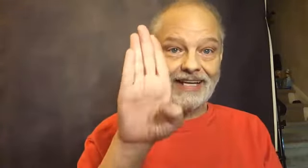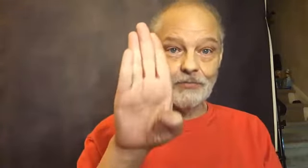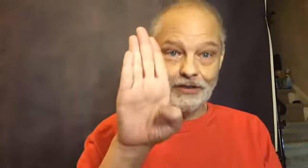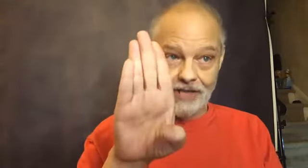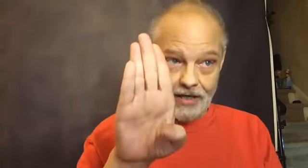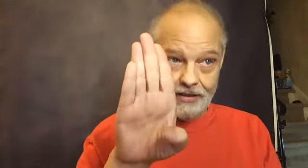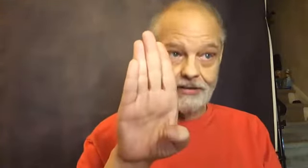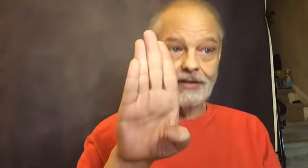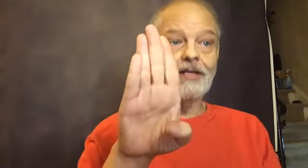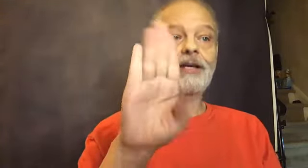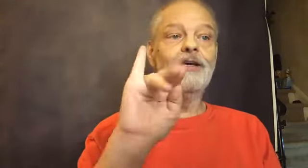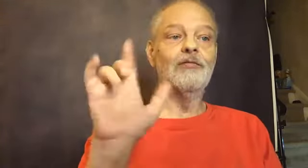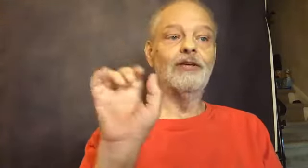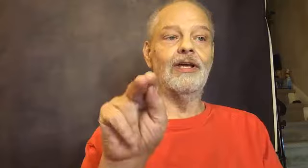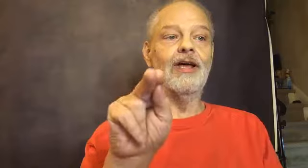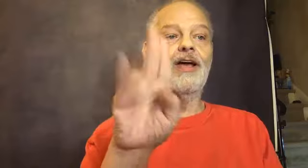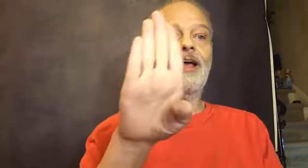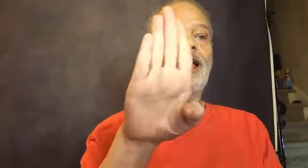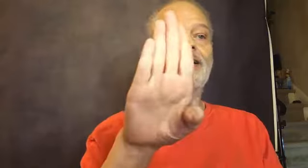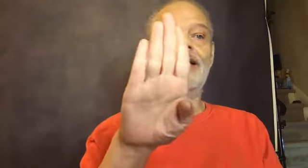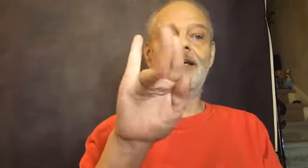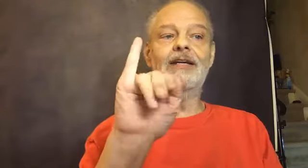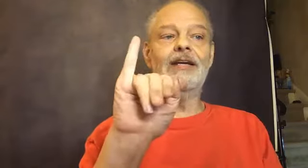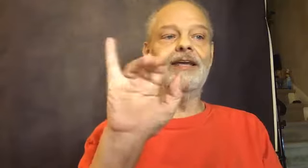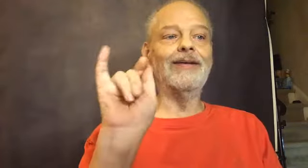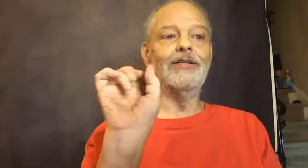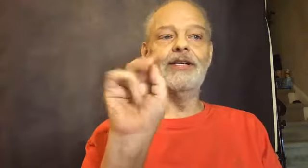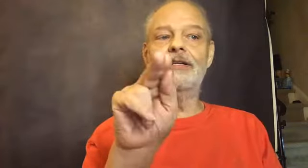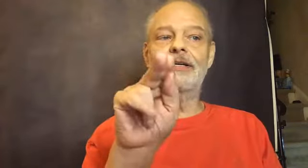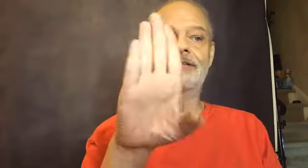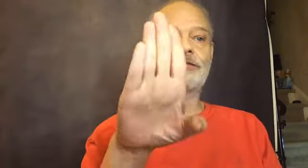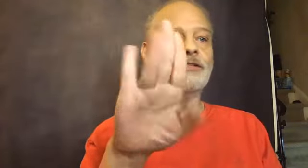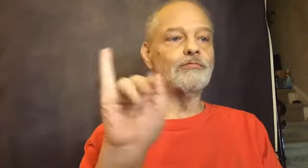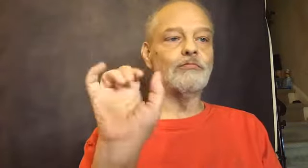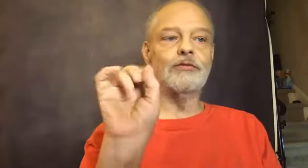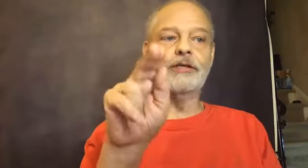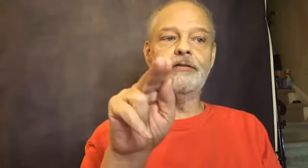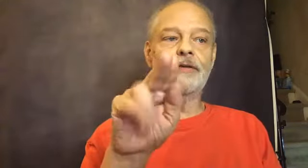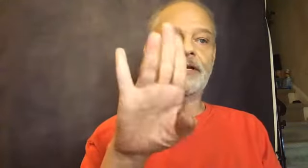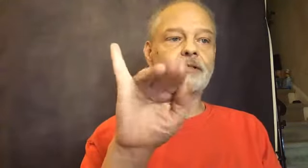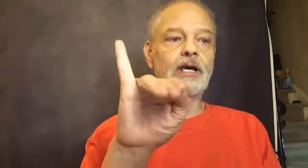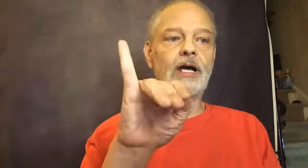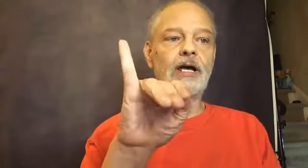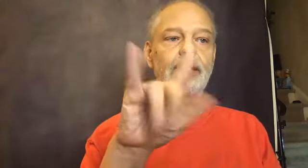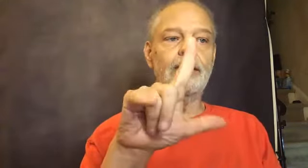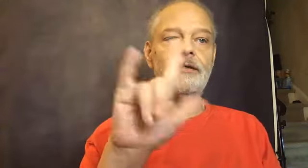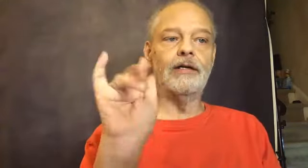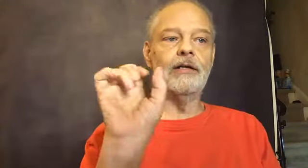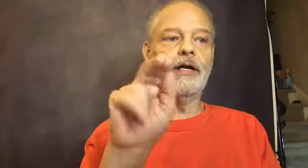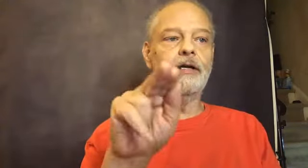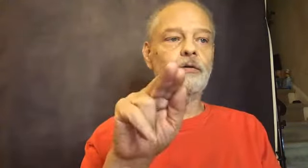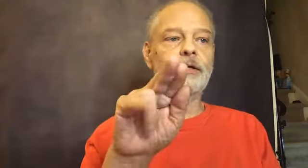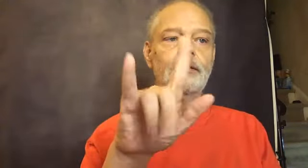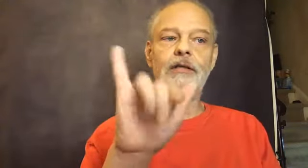that's what you're signing. And then illion is just really fast. ILLION.